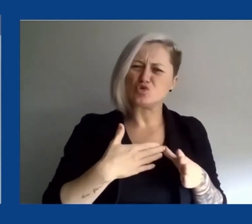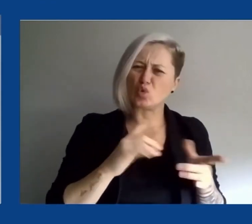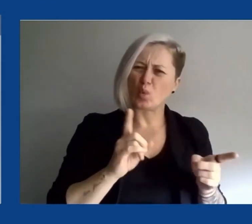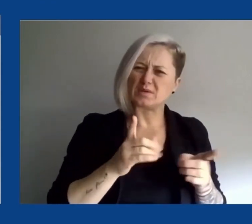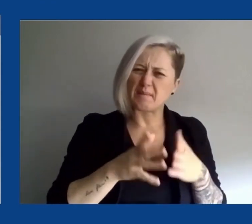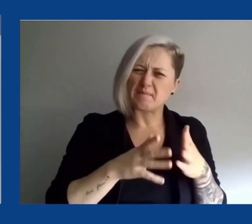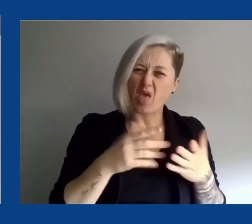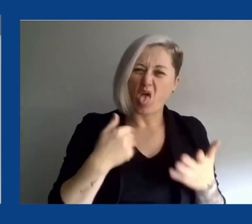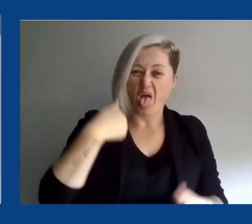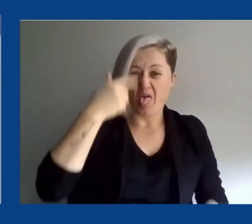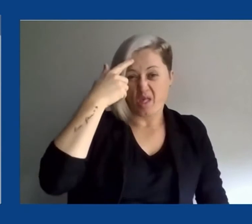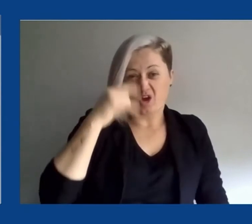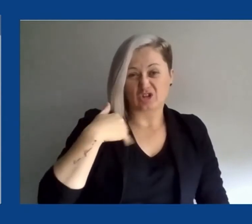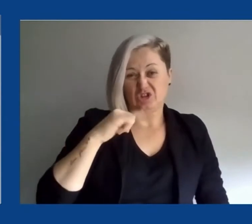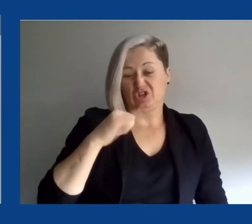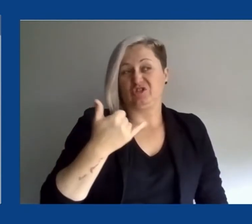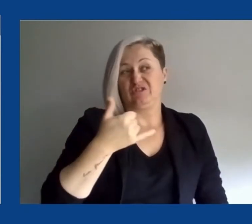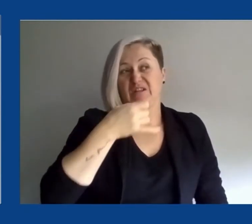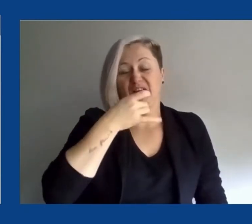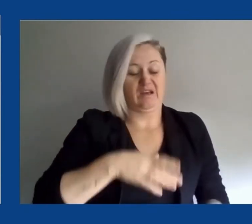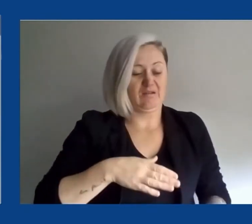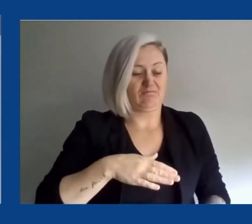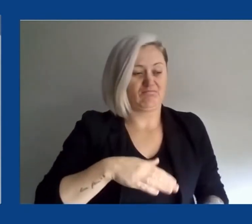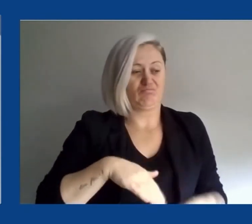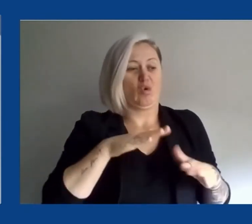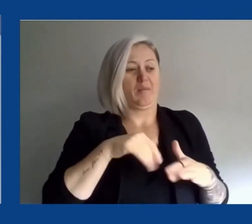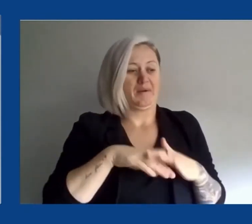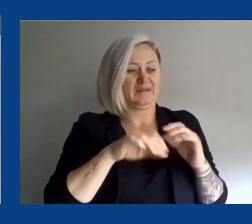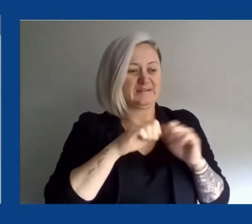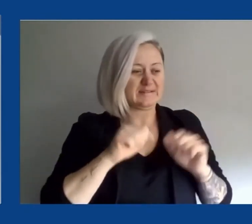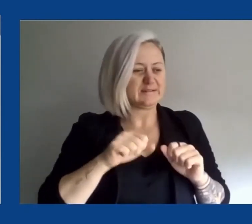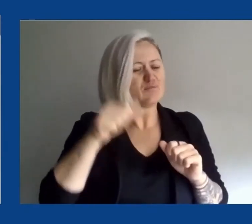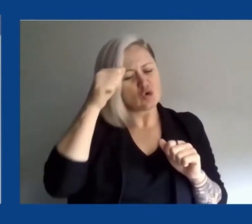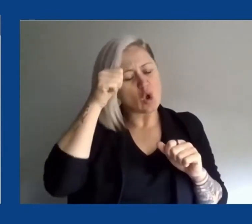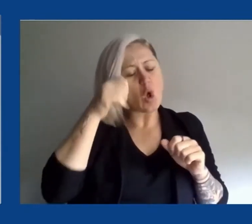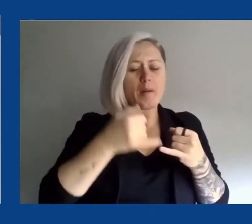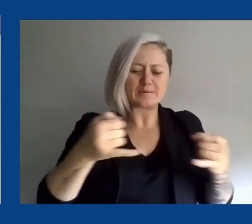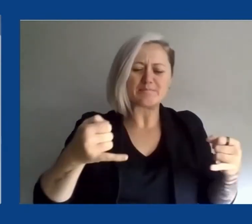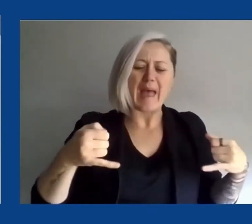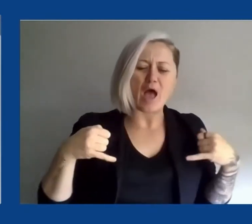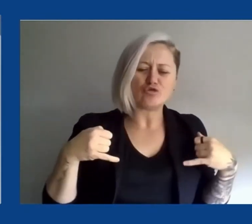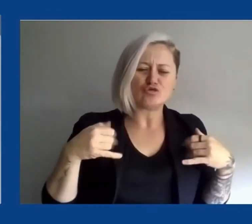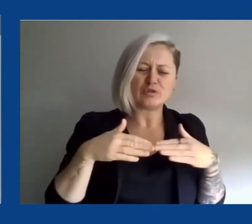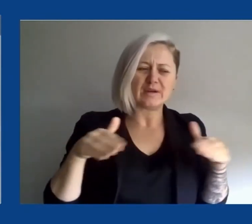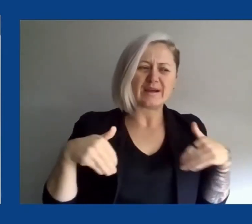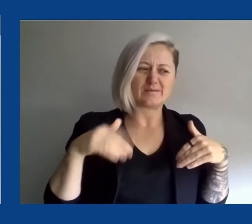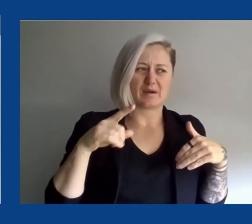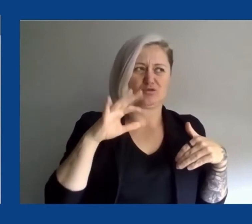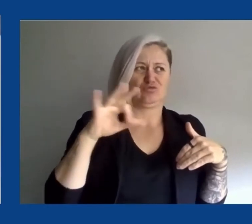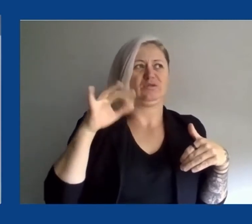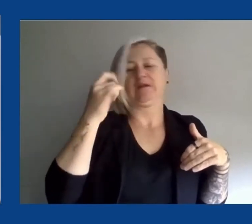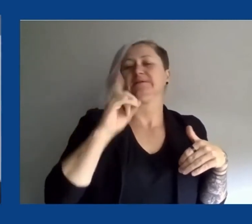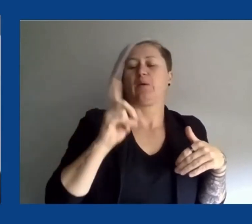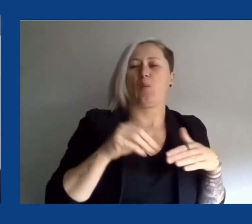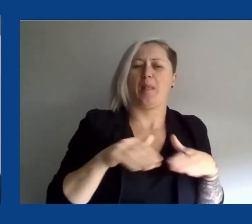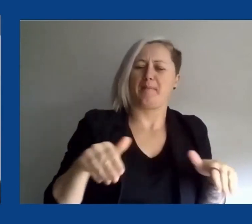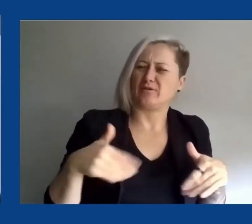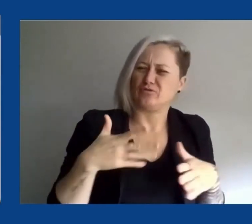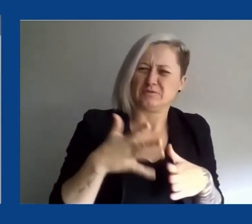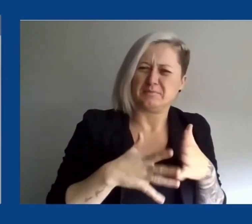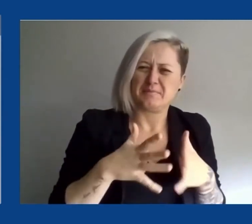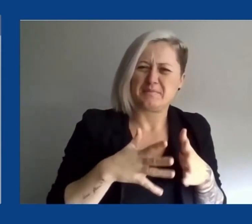kid growing up in a system that you knew there was boundaries, but you didn't understand what those boundaries meant till